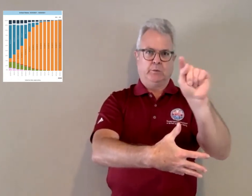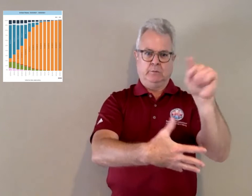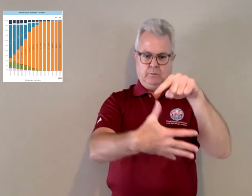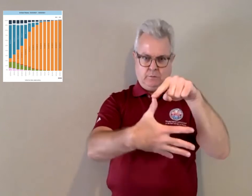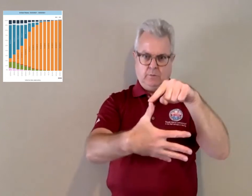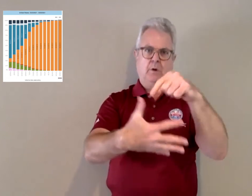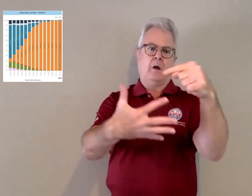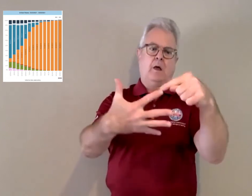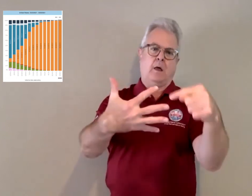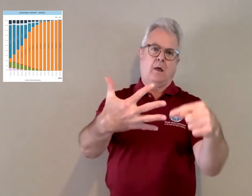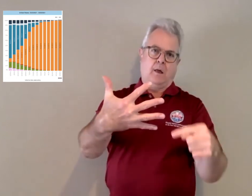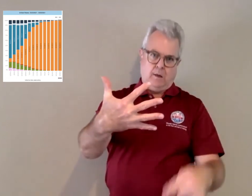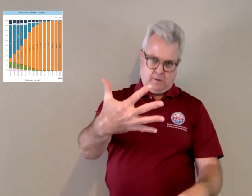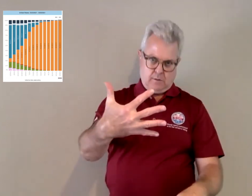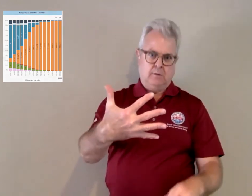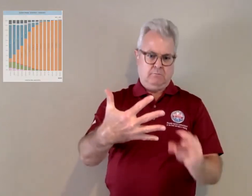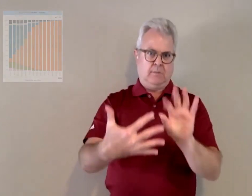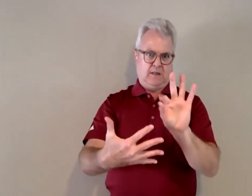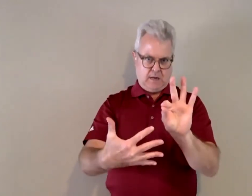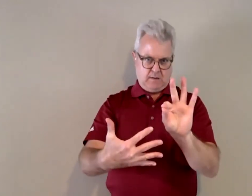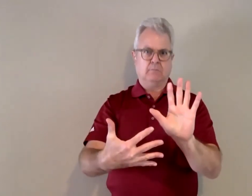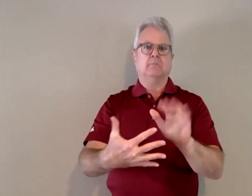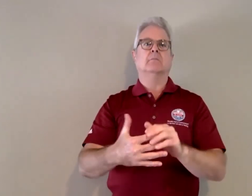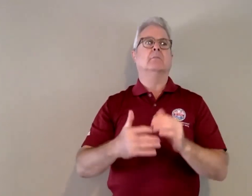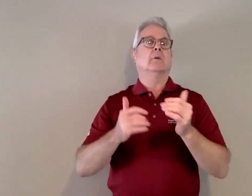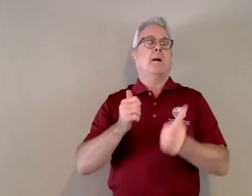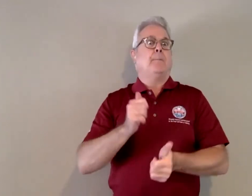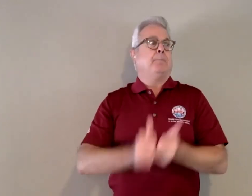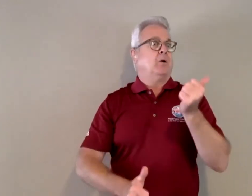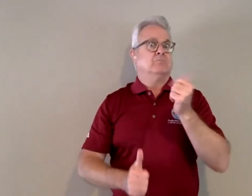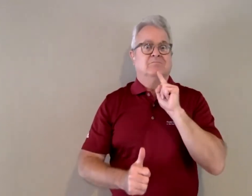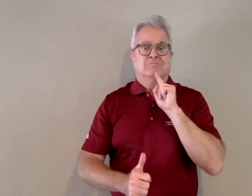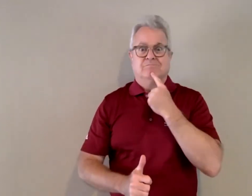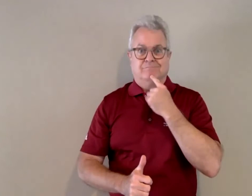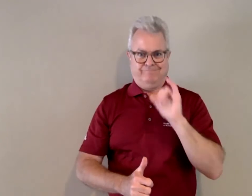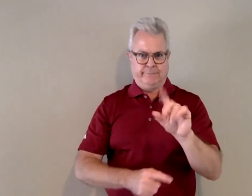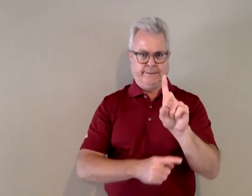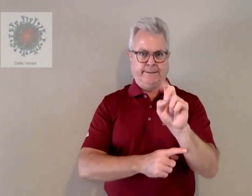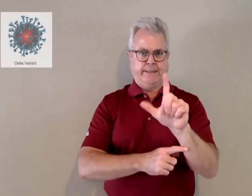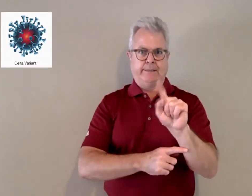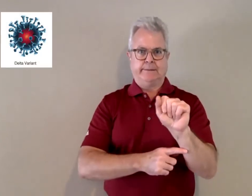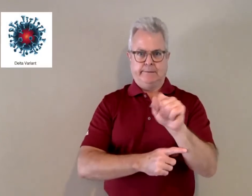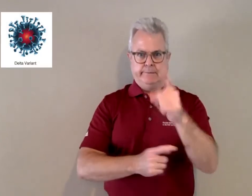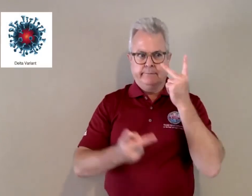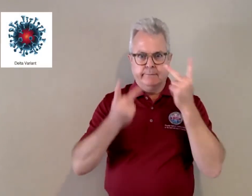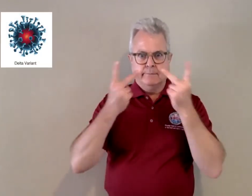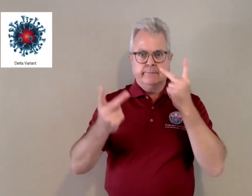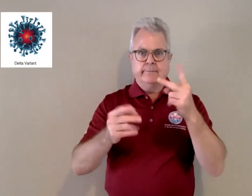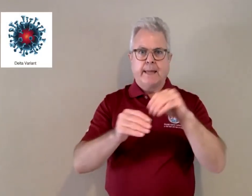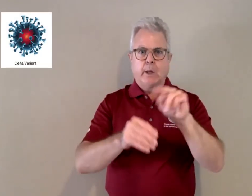The SARS-CoV-2 was the original, and it has mutated, and there are 9 variants. But